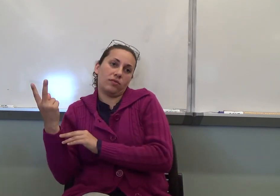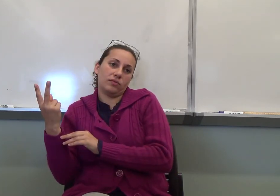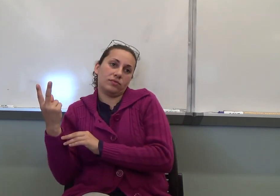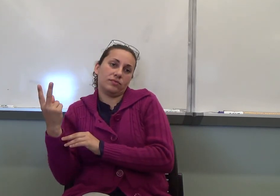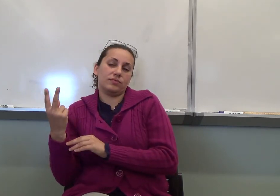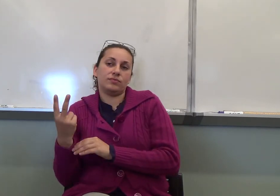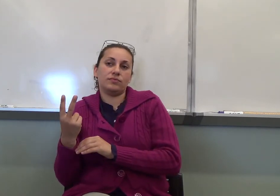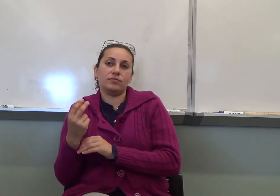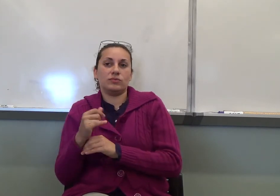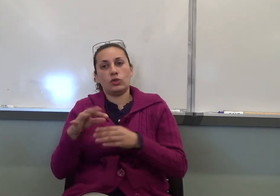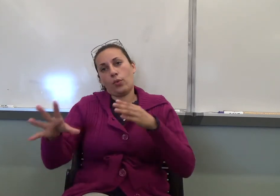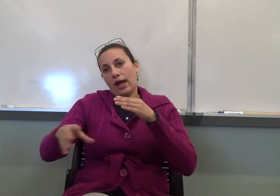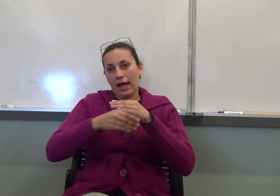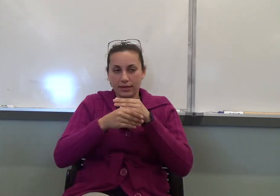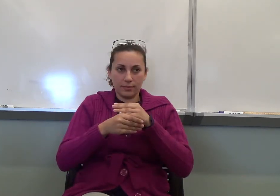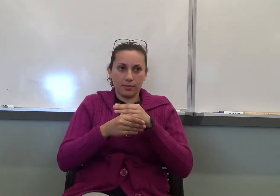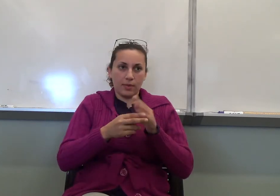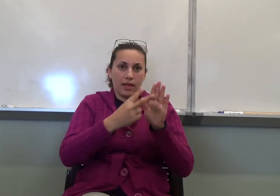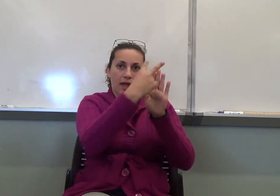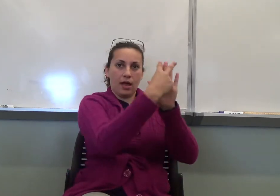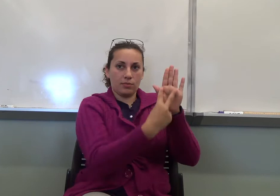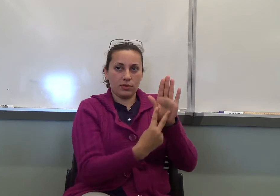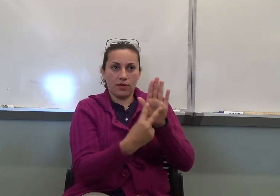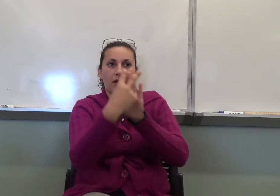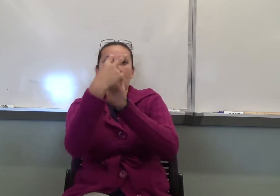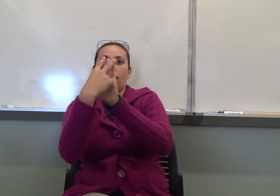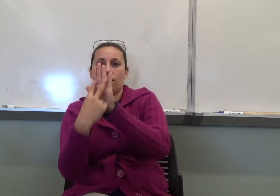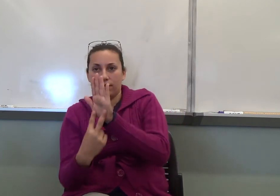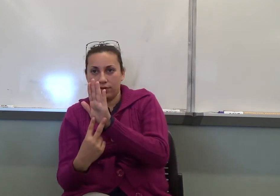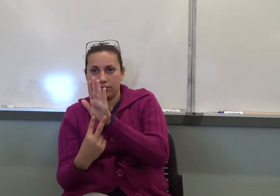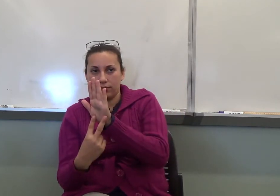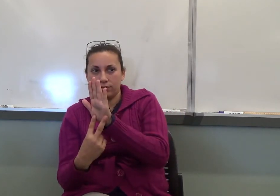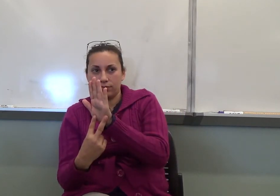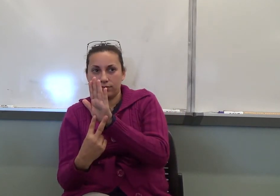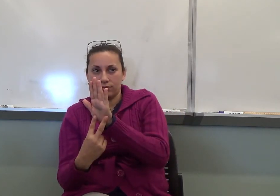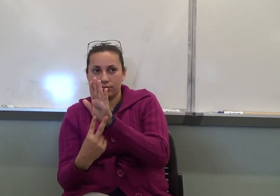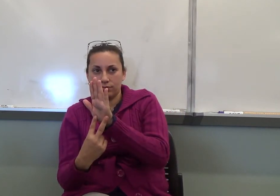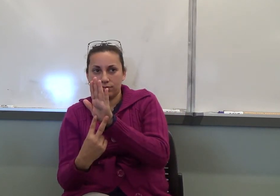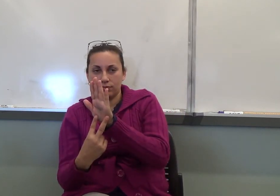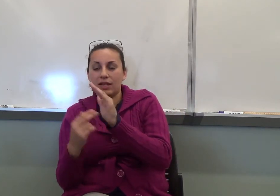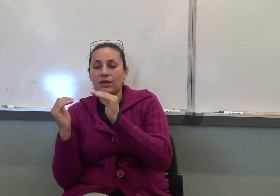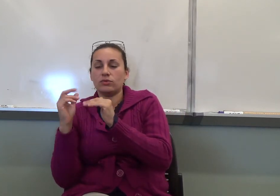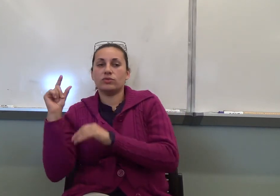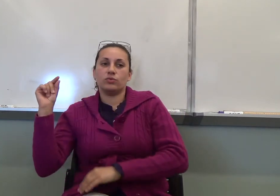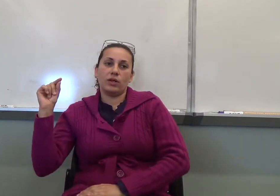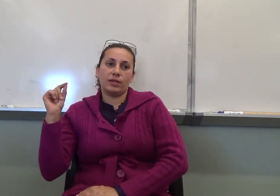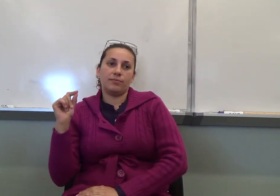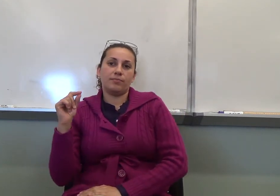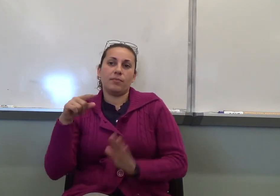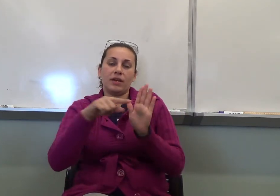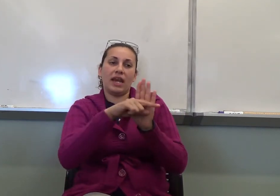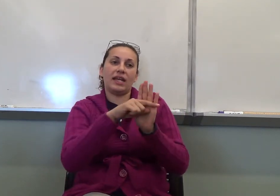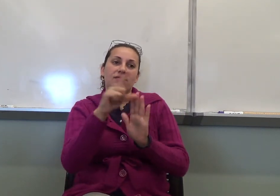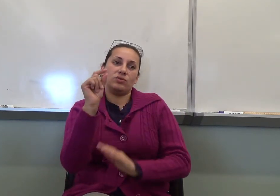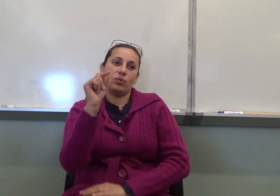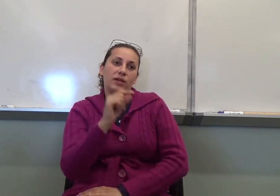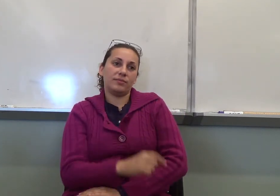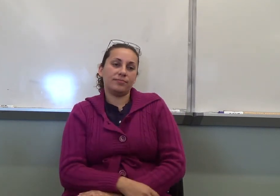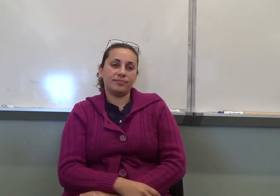Add the two absolute values to get 20 and put a minus sign in front of it. All of that to get the correct answer